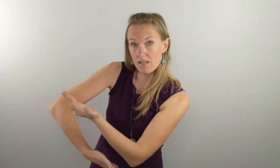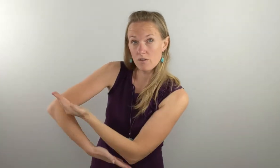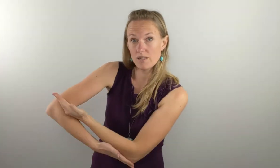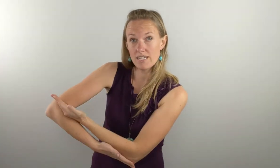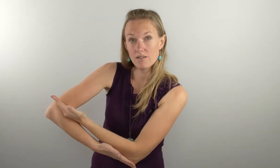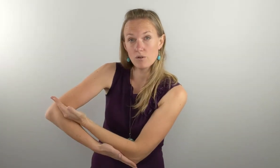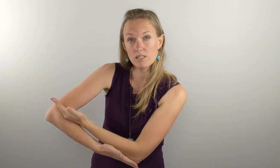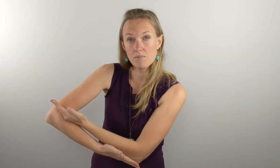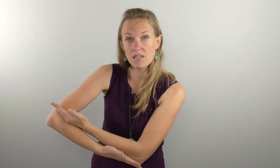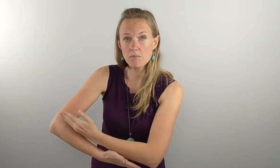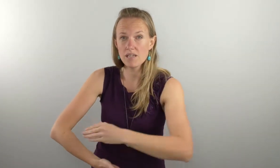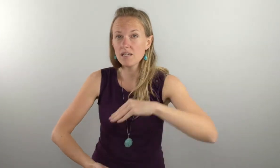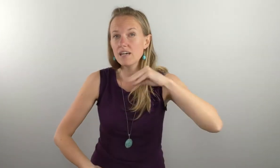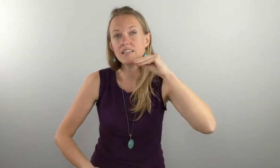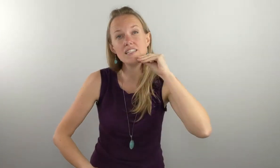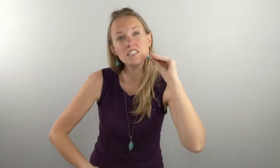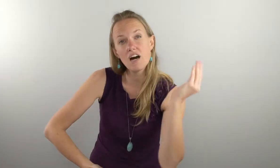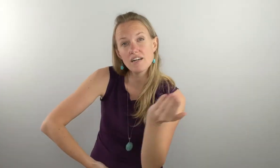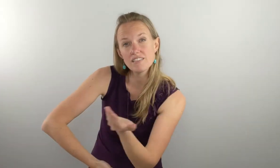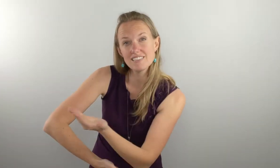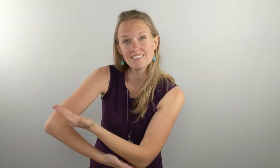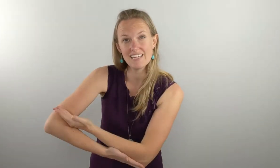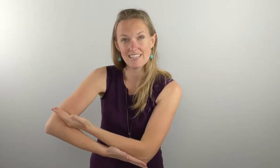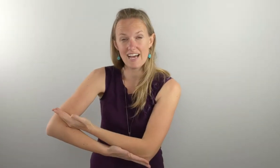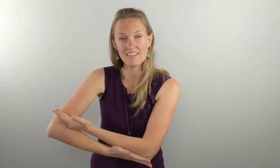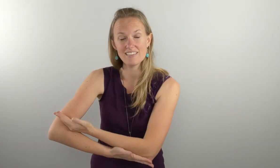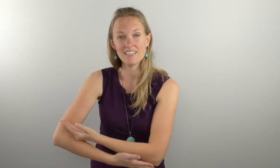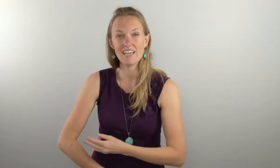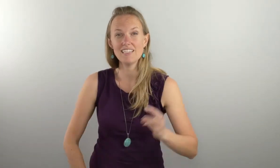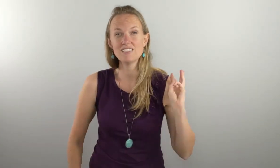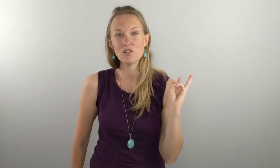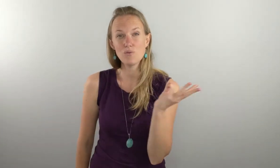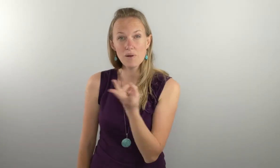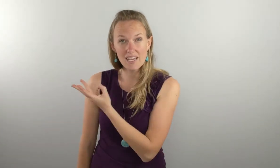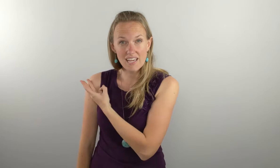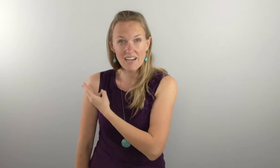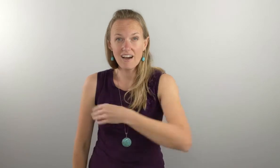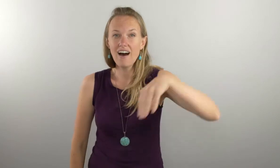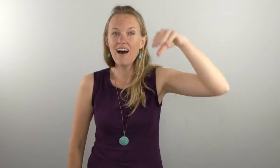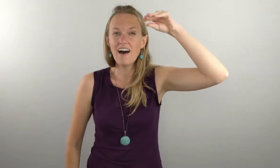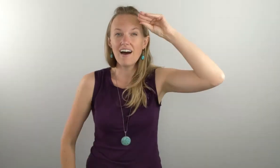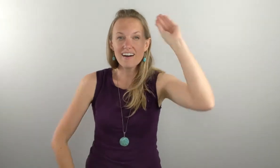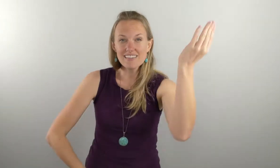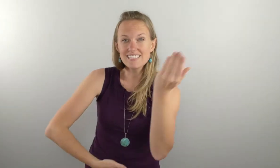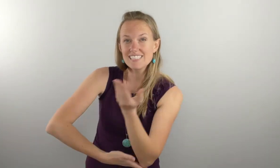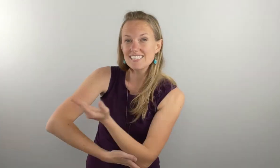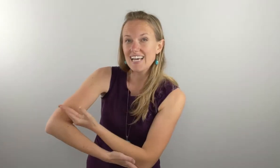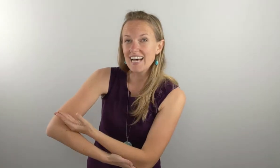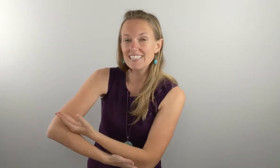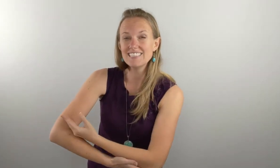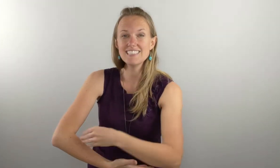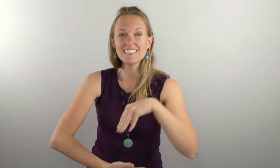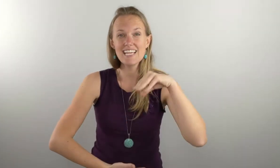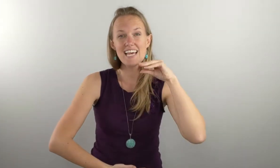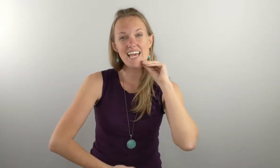going down to holding a baby, and then daughters is like that. Okay, so we are the sons